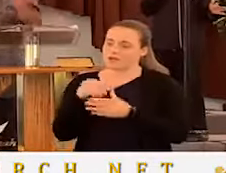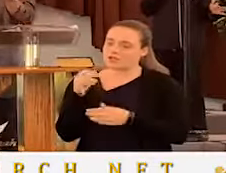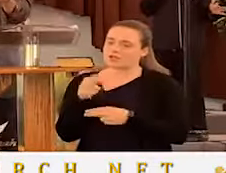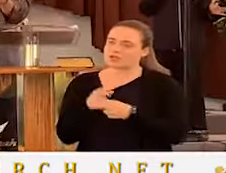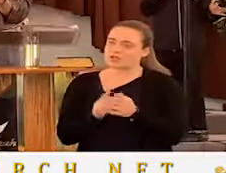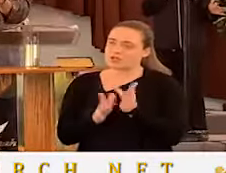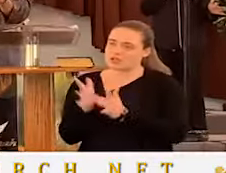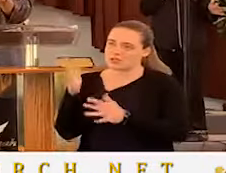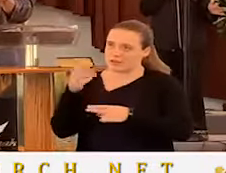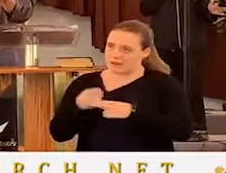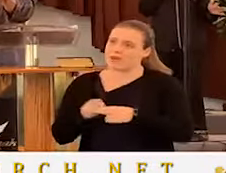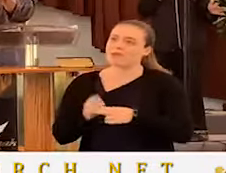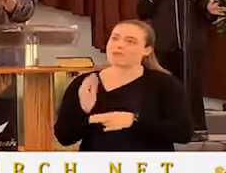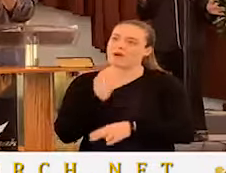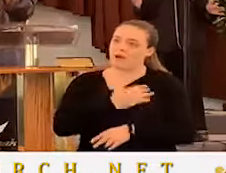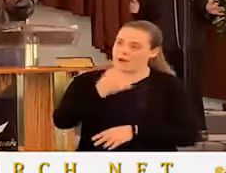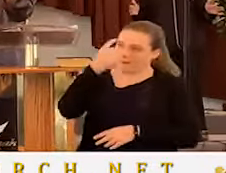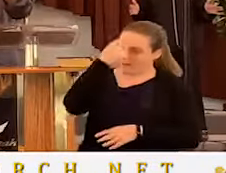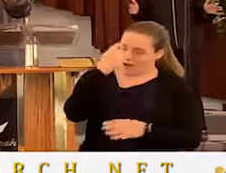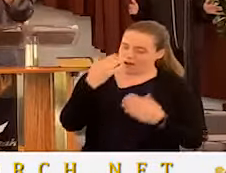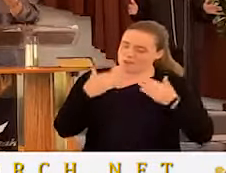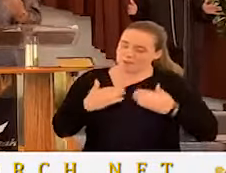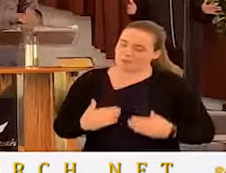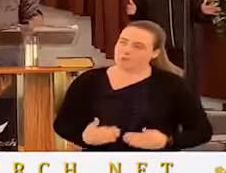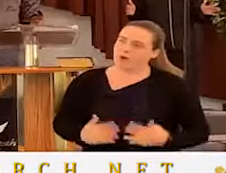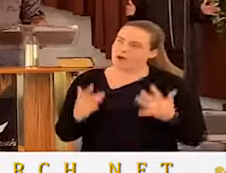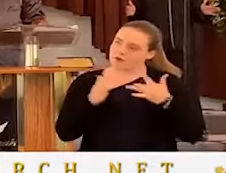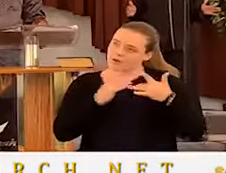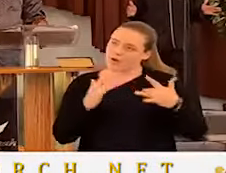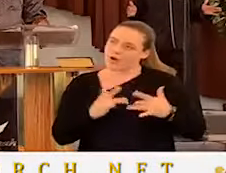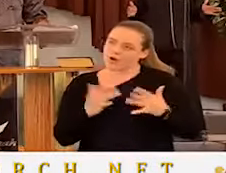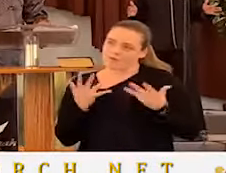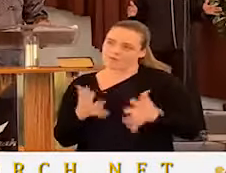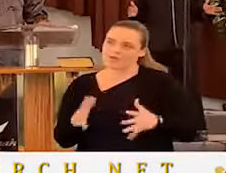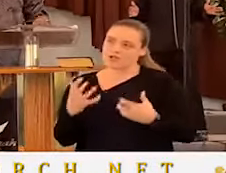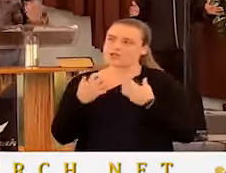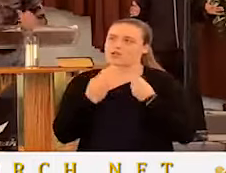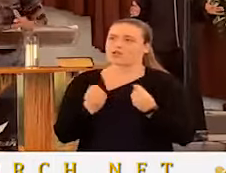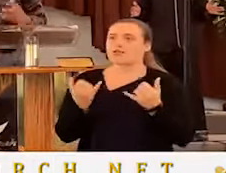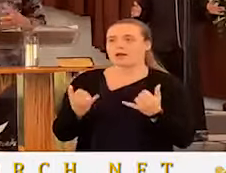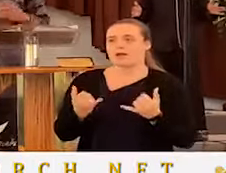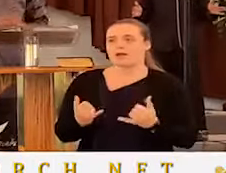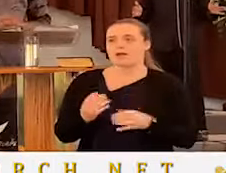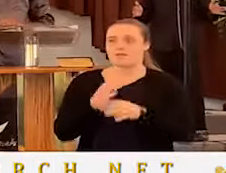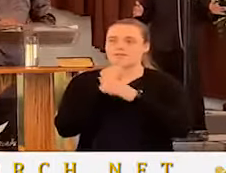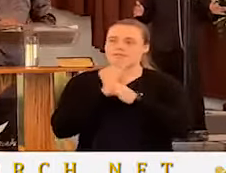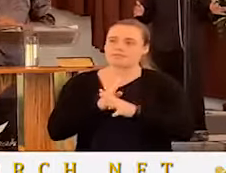healed. Our bodies are healed. Our hearts are healed right now.